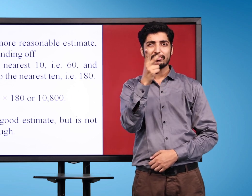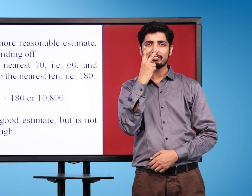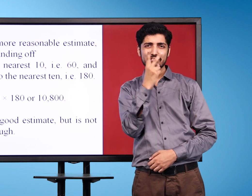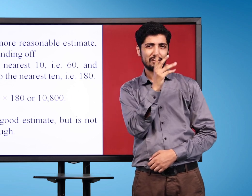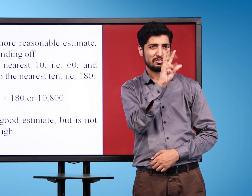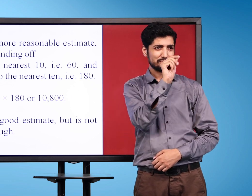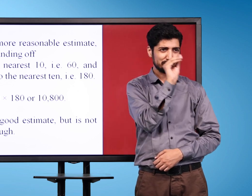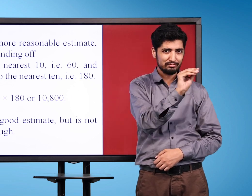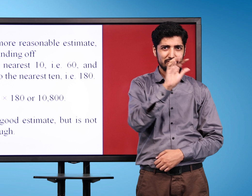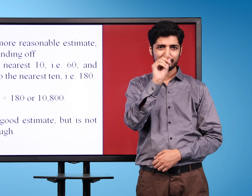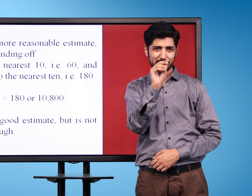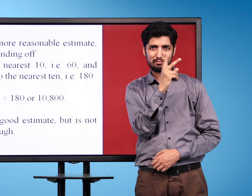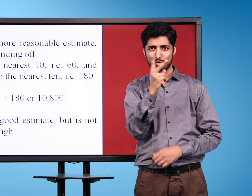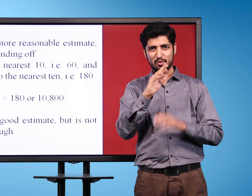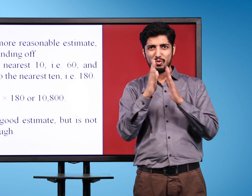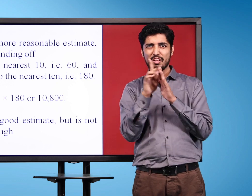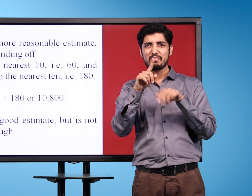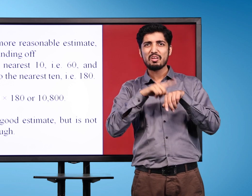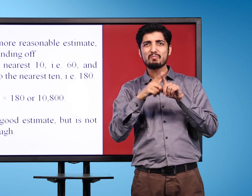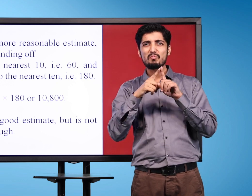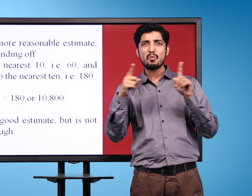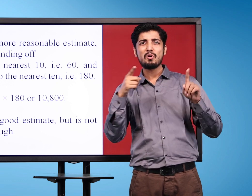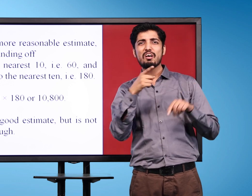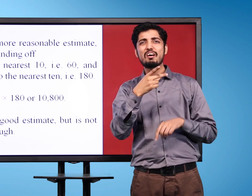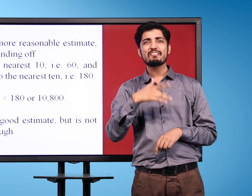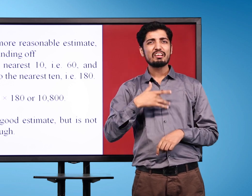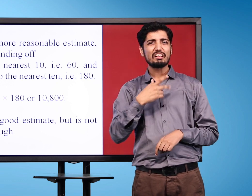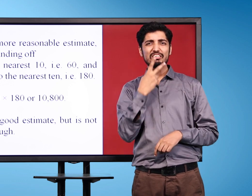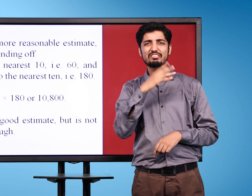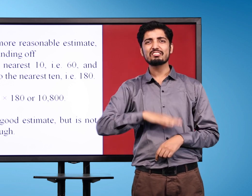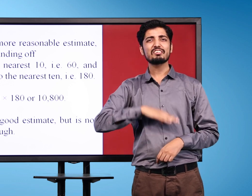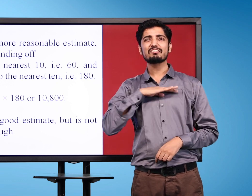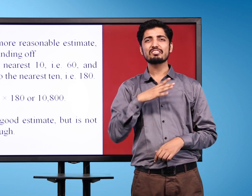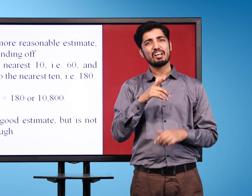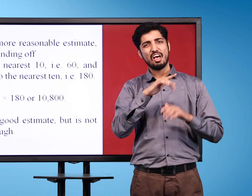This is a good estimate, but is not quick enough.